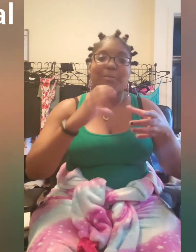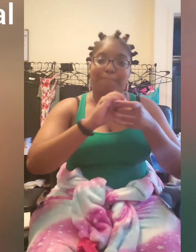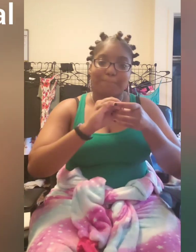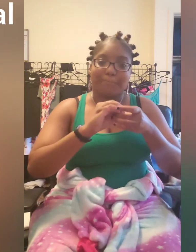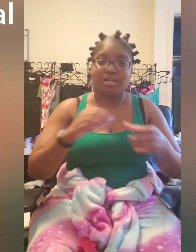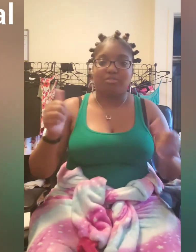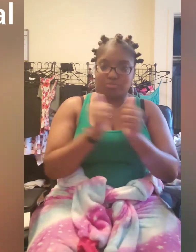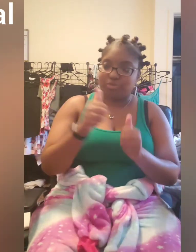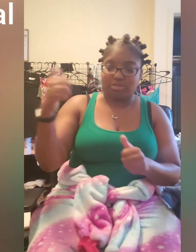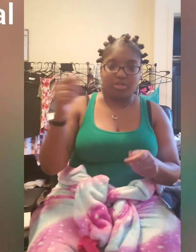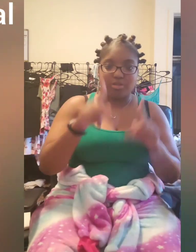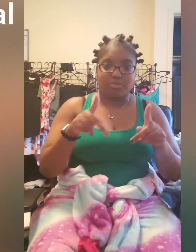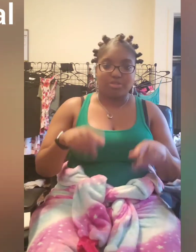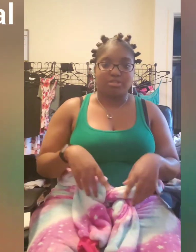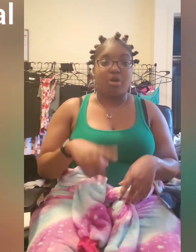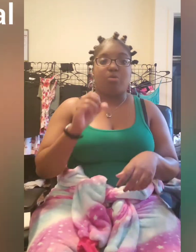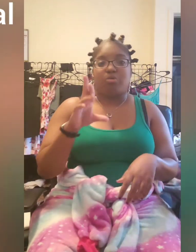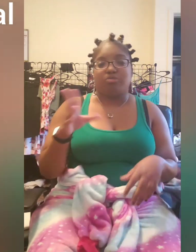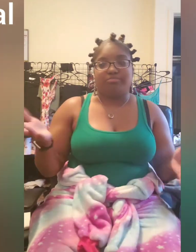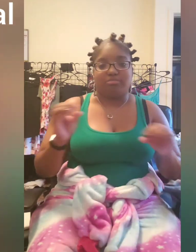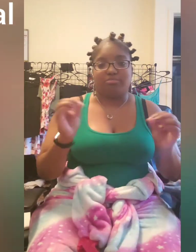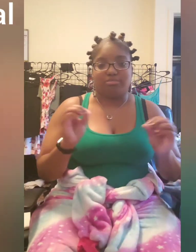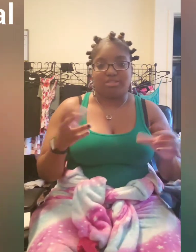be sexually attracted to you and all that stuff. So,